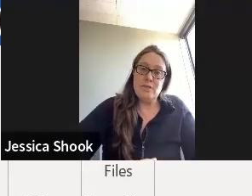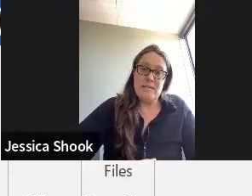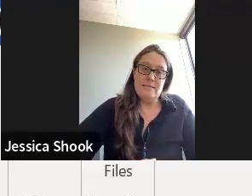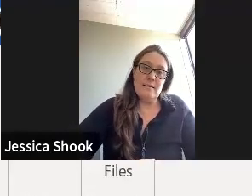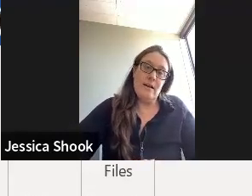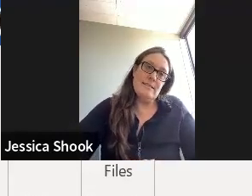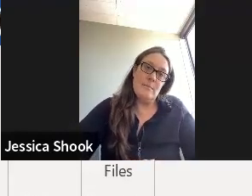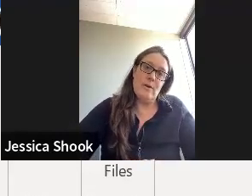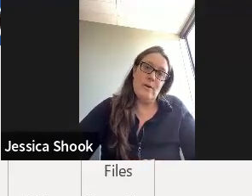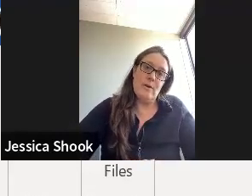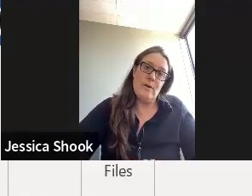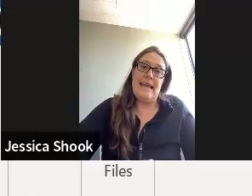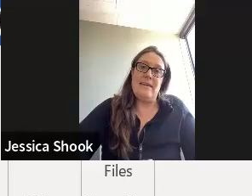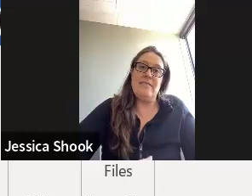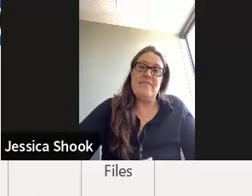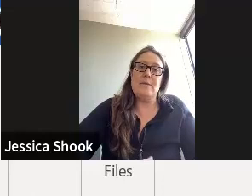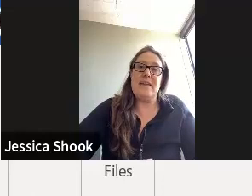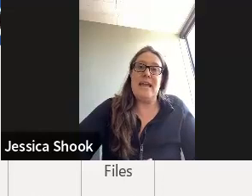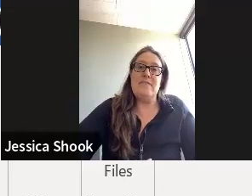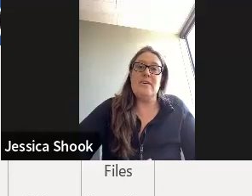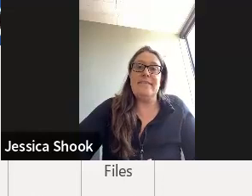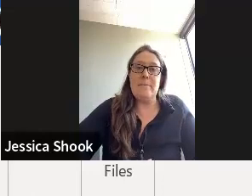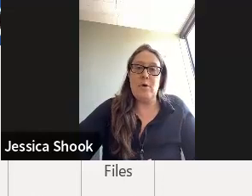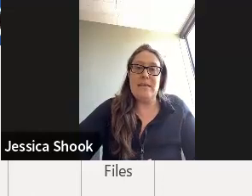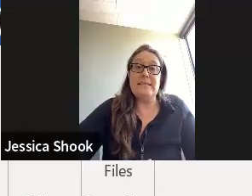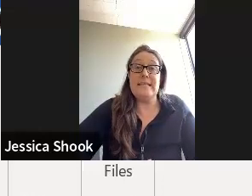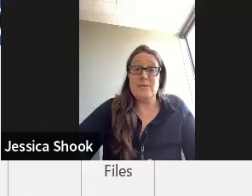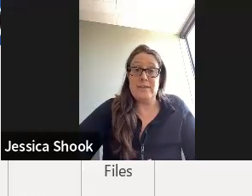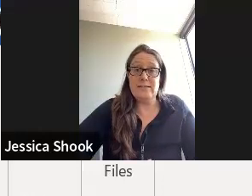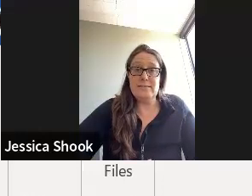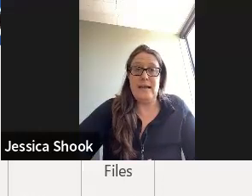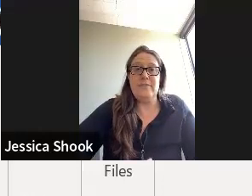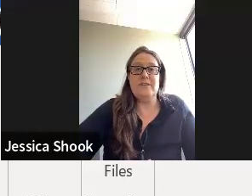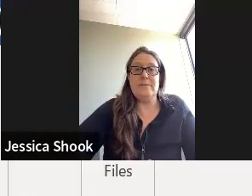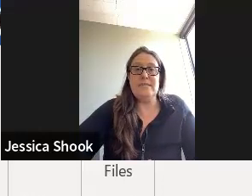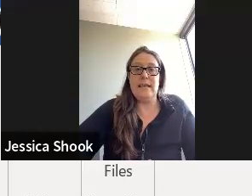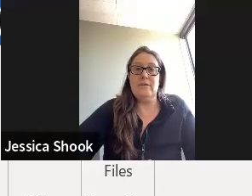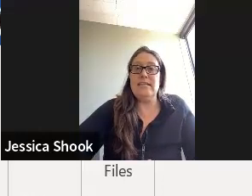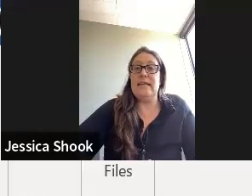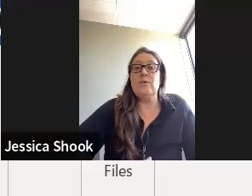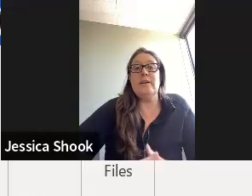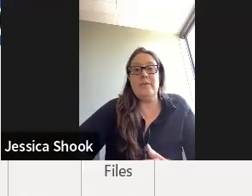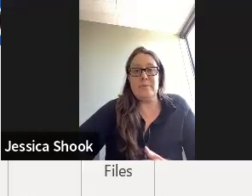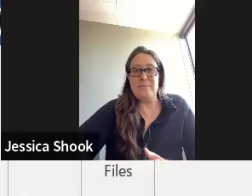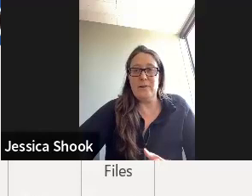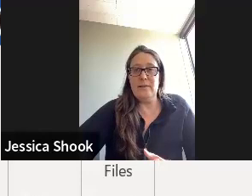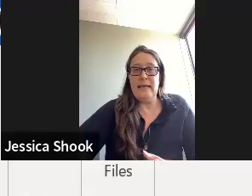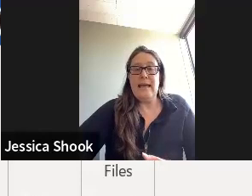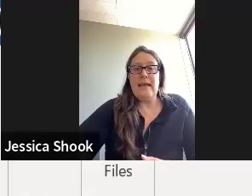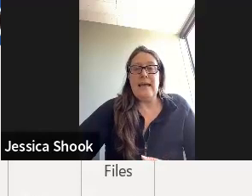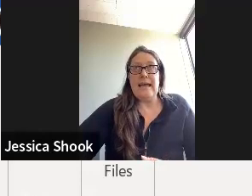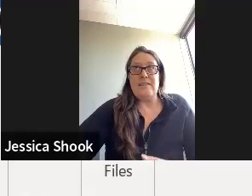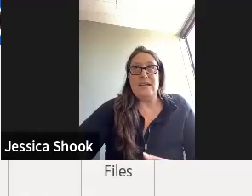passing judgment on someone to say that their behavior in that moment is dangerous, either to themselves and or to other